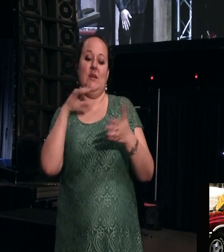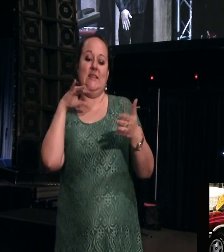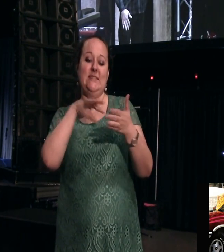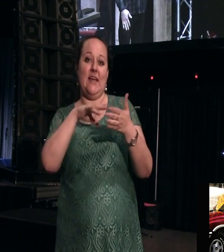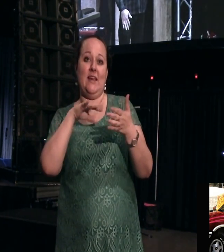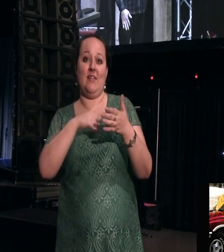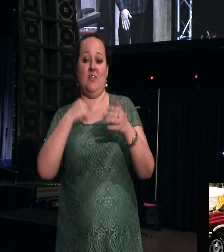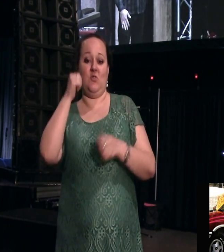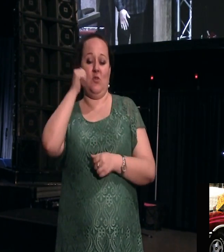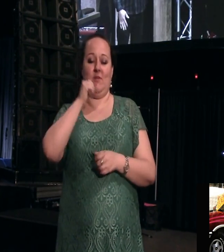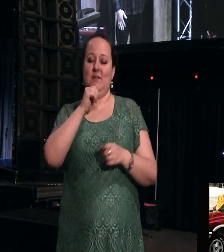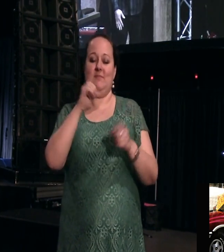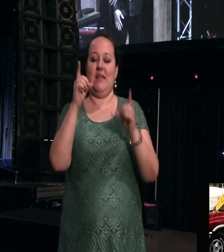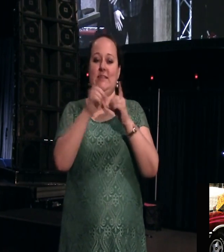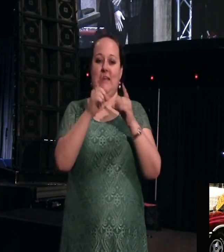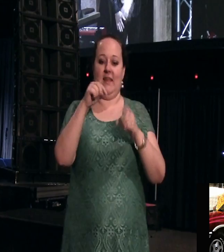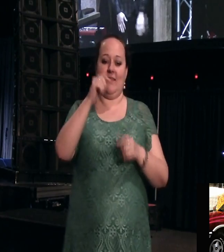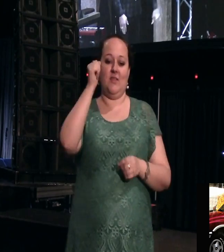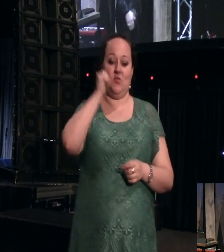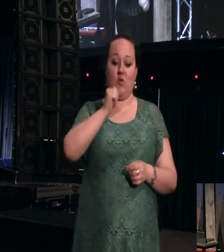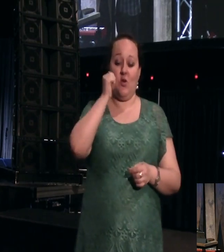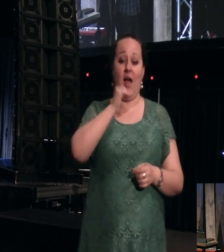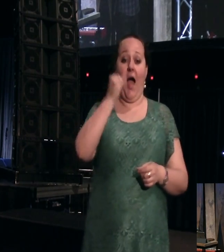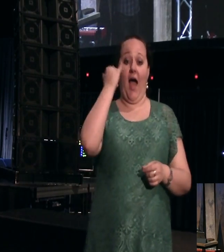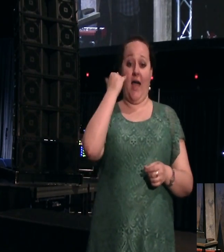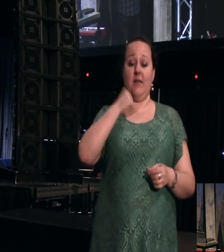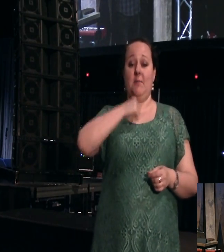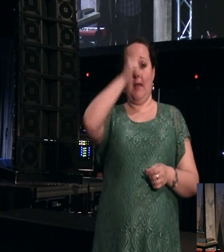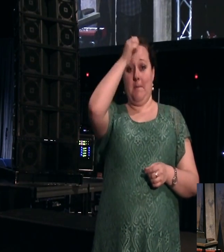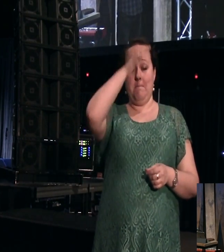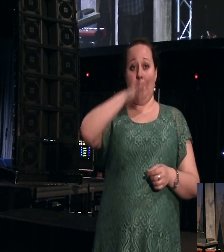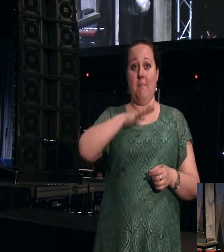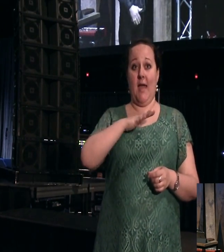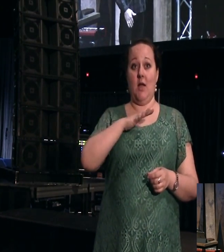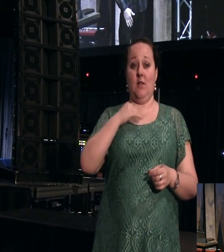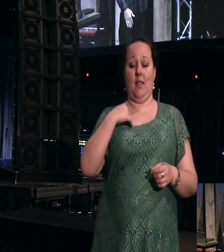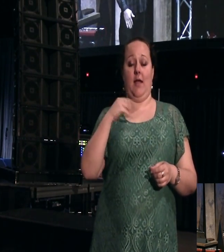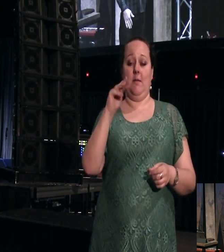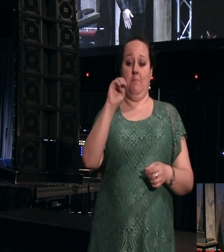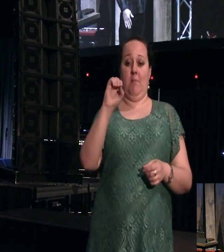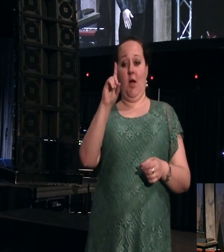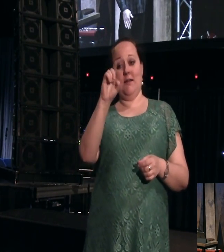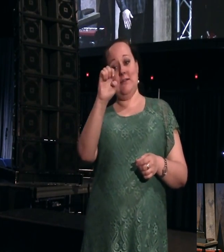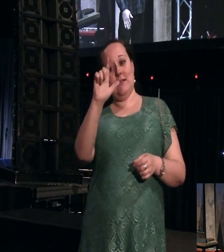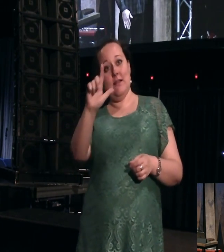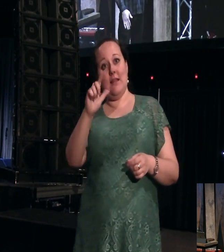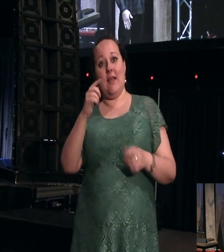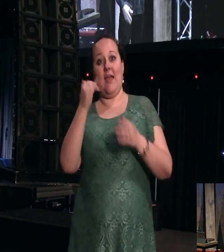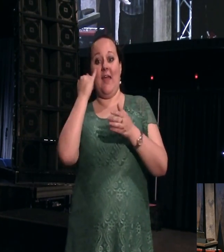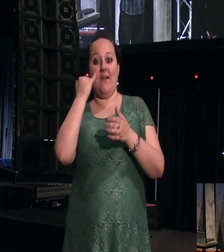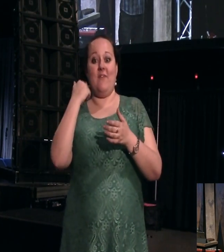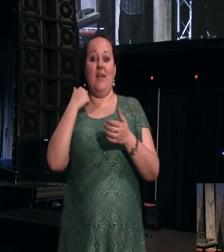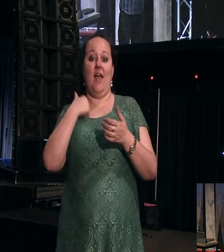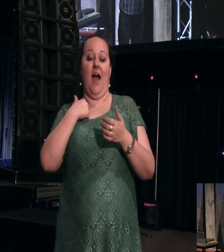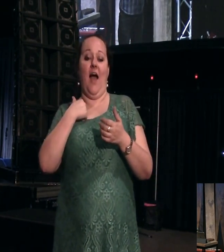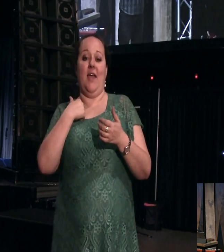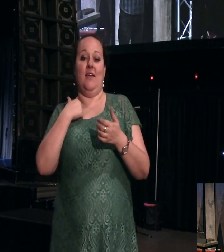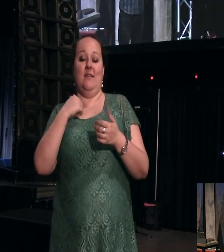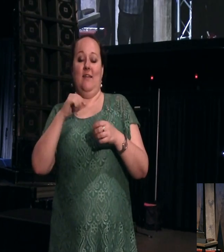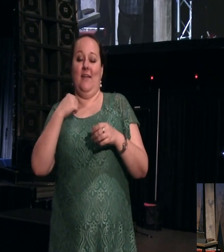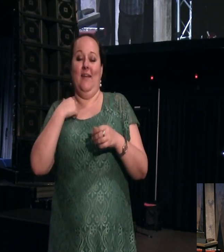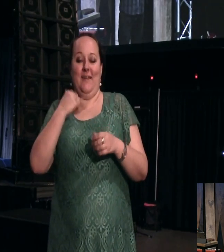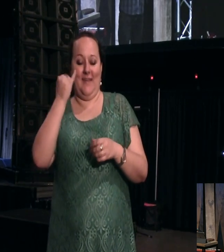you this story about dating this girl who said I could be a male model if it wasn't for my legs. This picture is